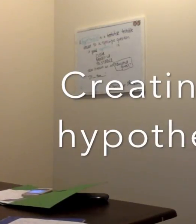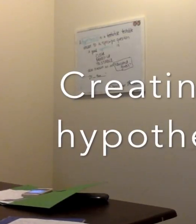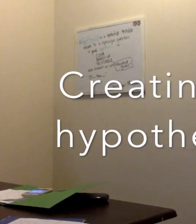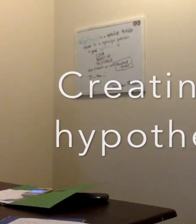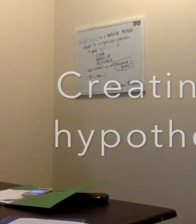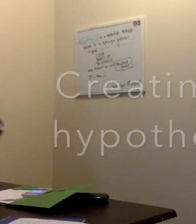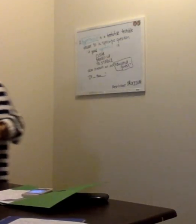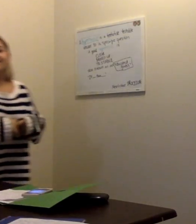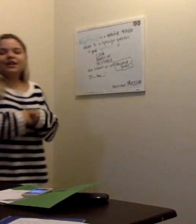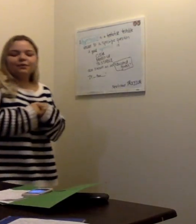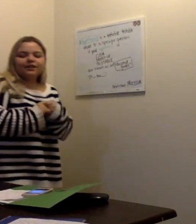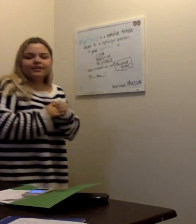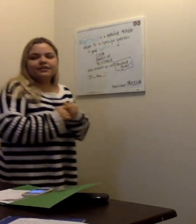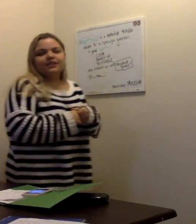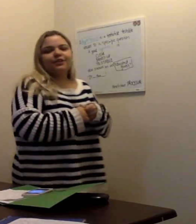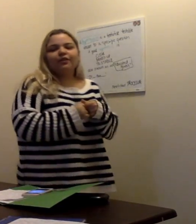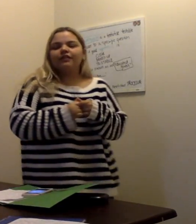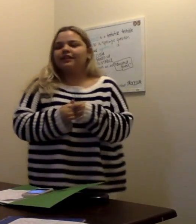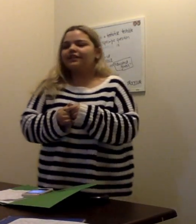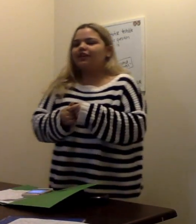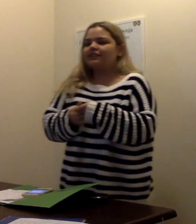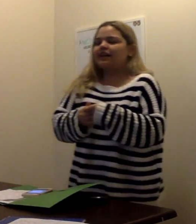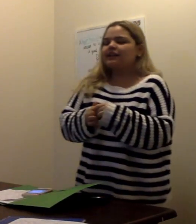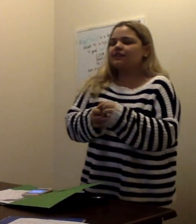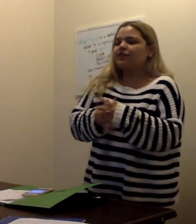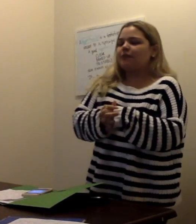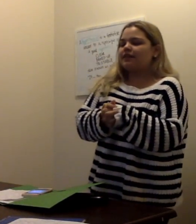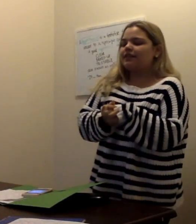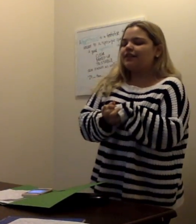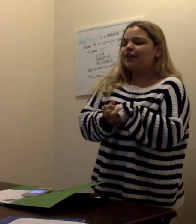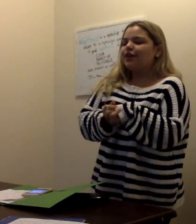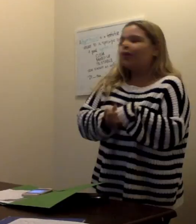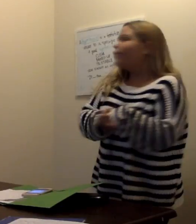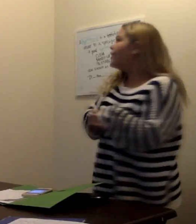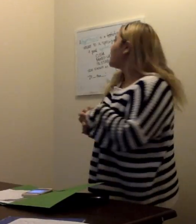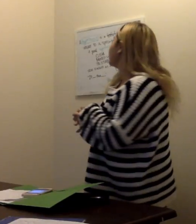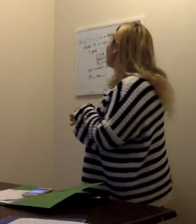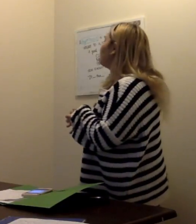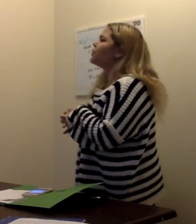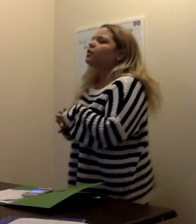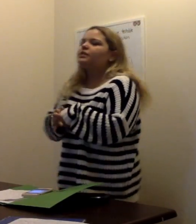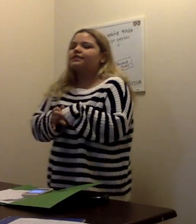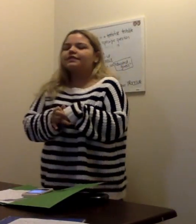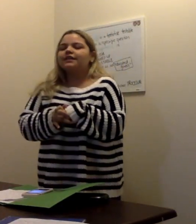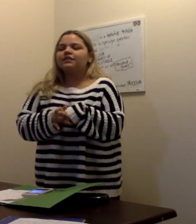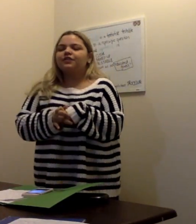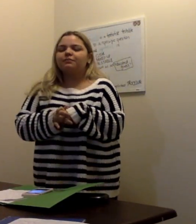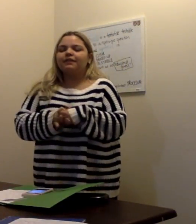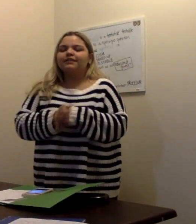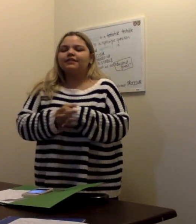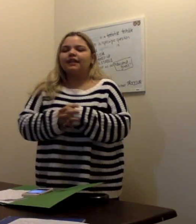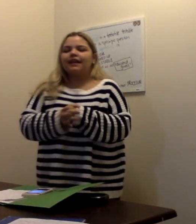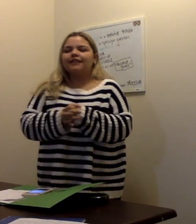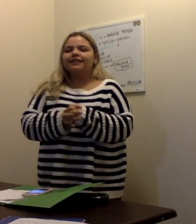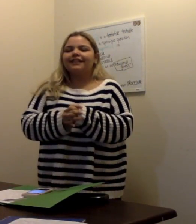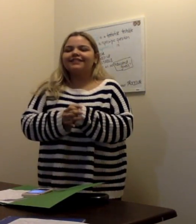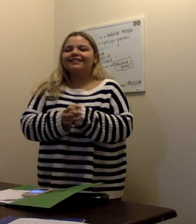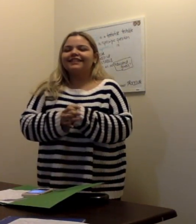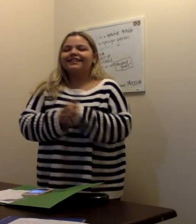Welcome class. Today we're going to continue our lesson on the scientific method. Who here can tell me what we said the scientific method said last class?